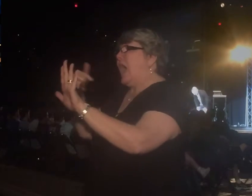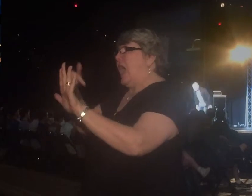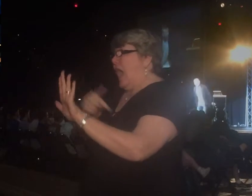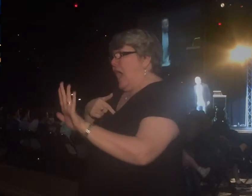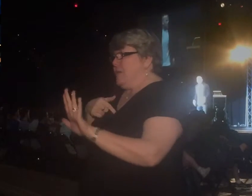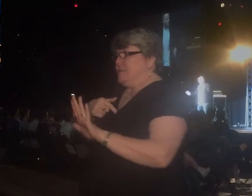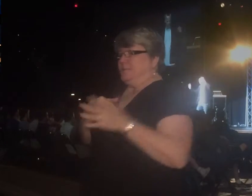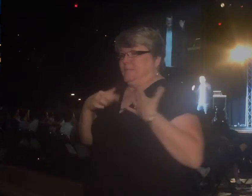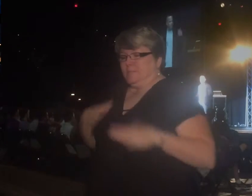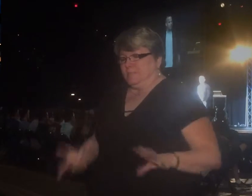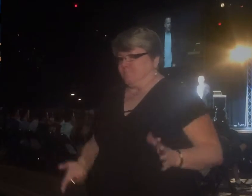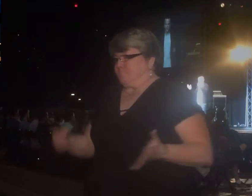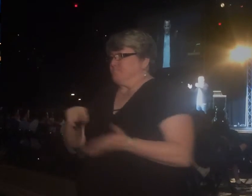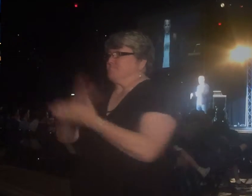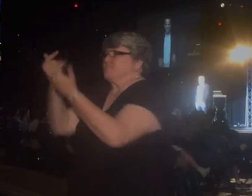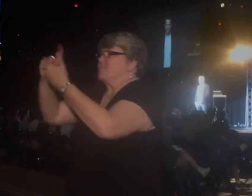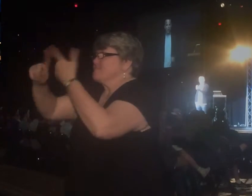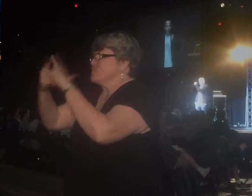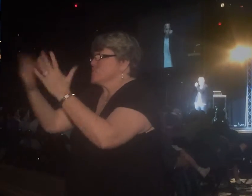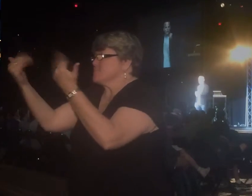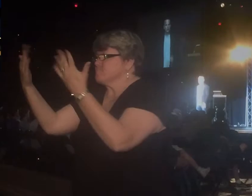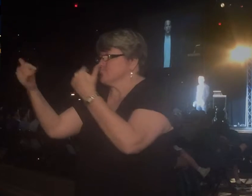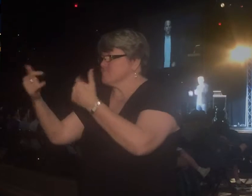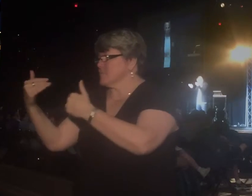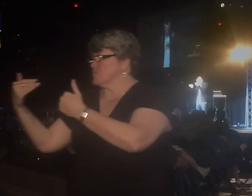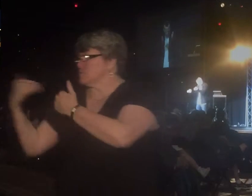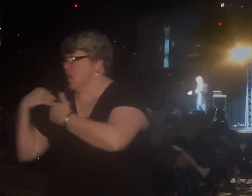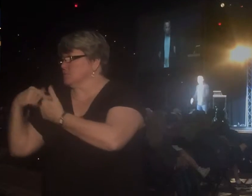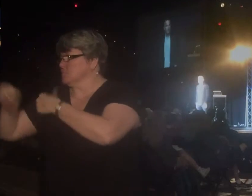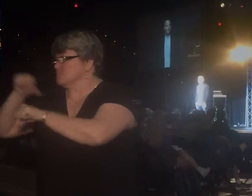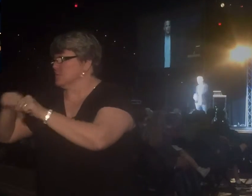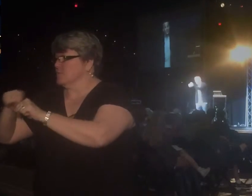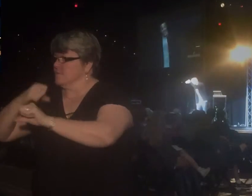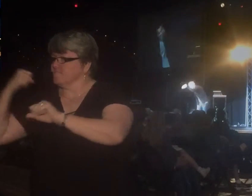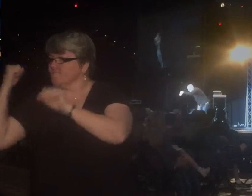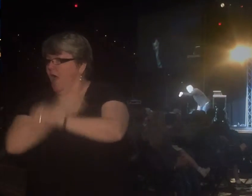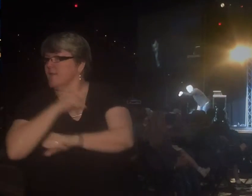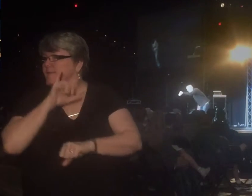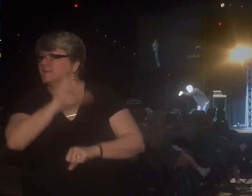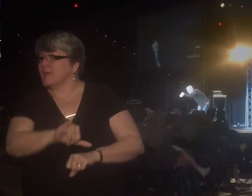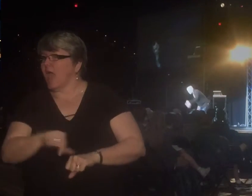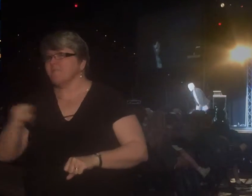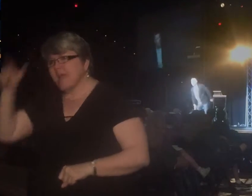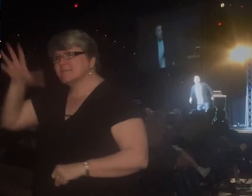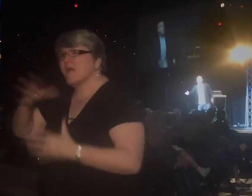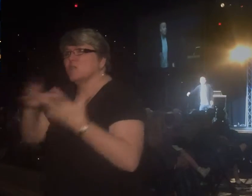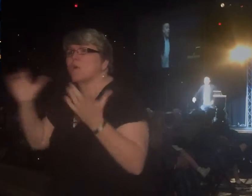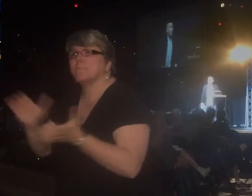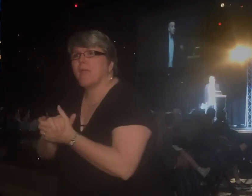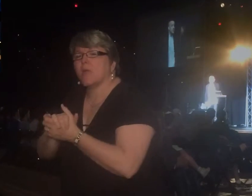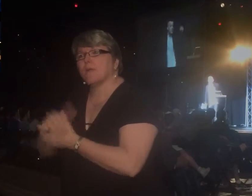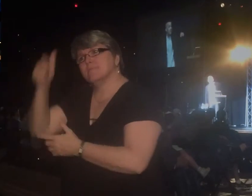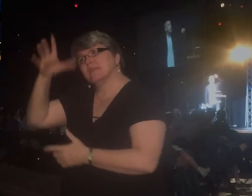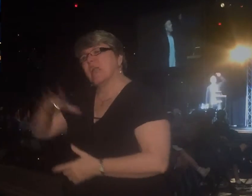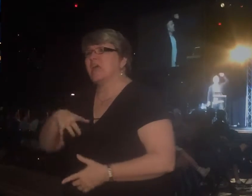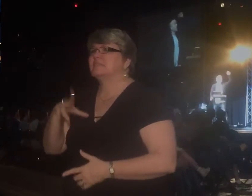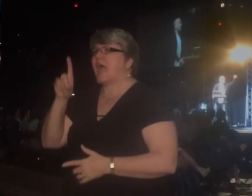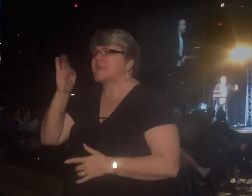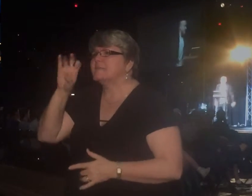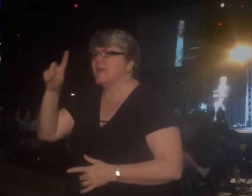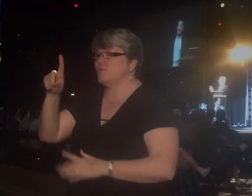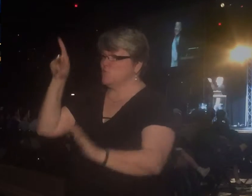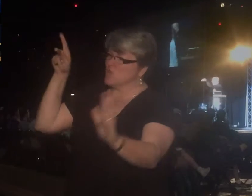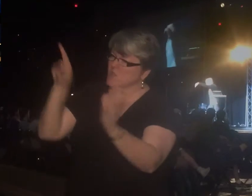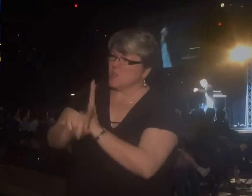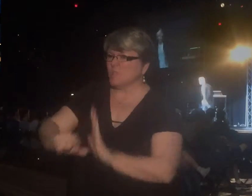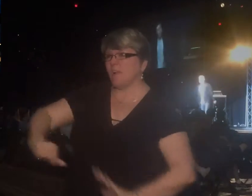pornography to say, you know what? I'm going to dust myself off, get some friends, get together, hold each other accountable, and make war against this. That's the guy you want to marry. The guy